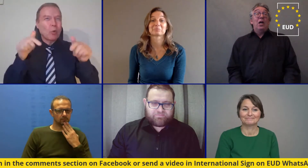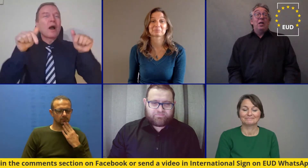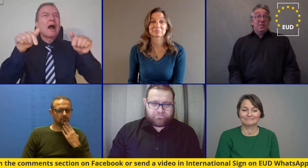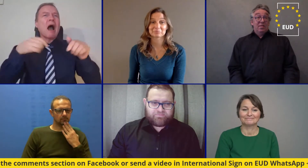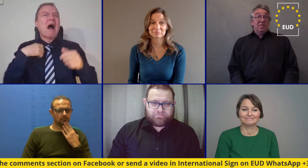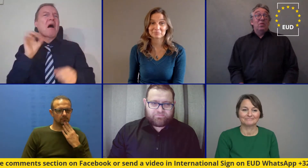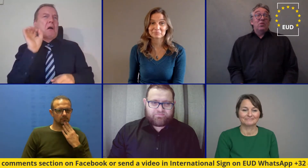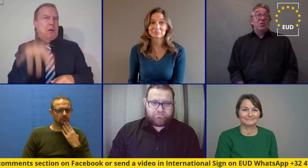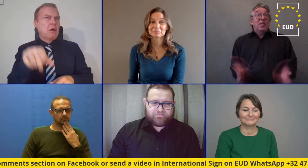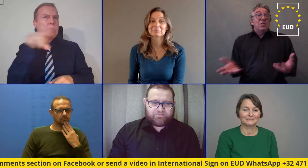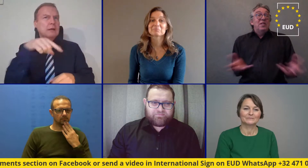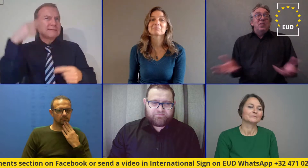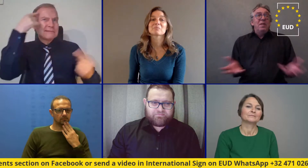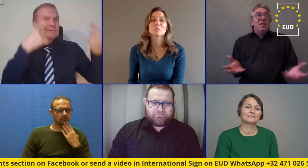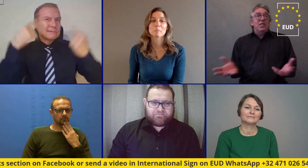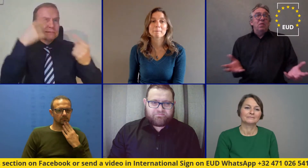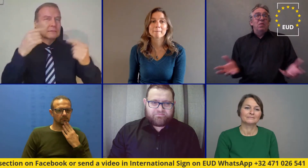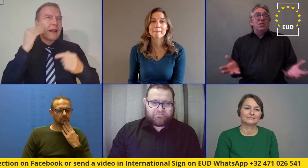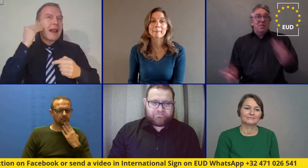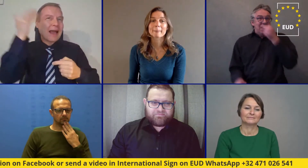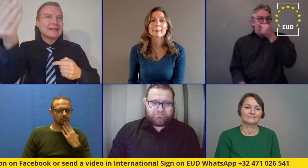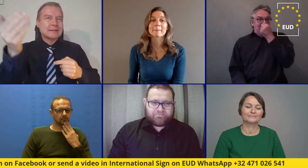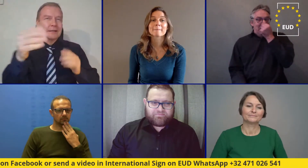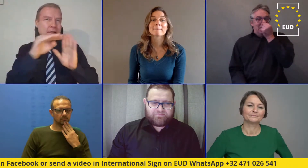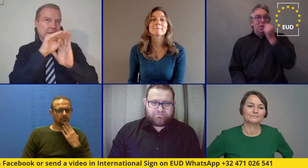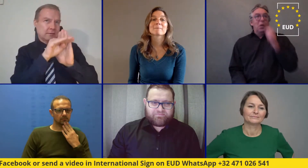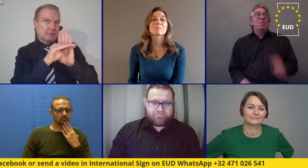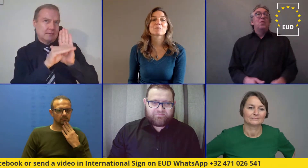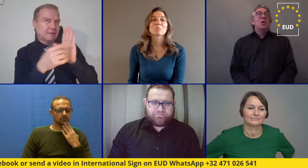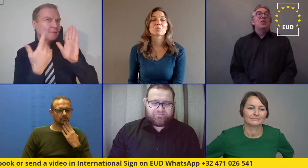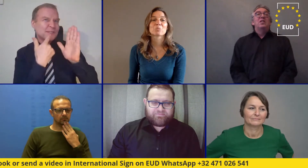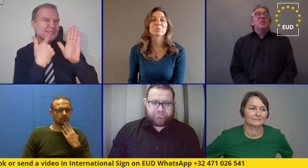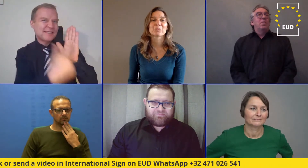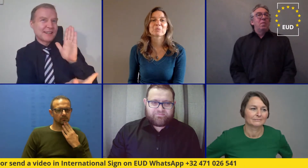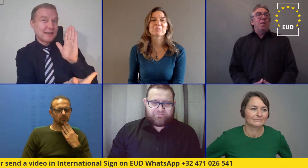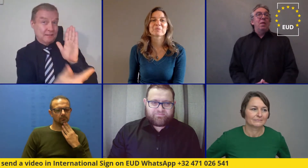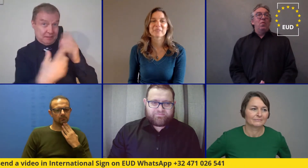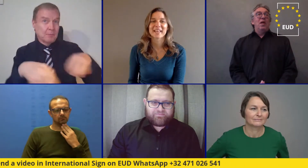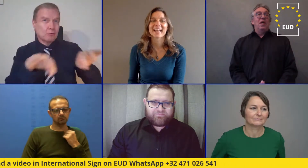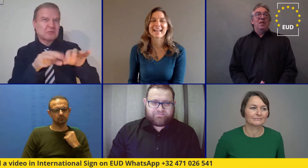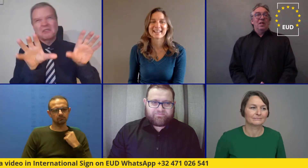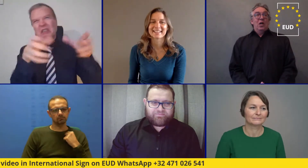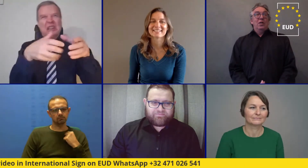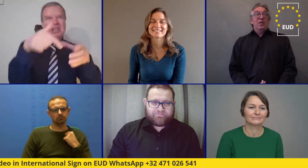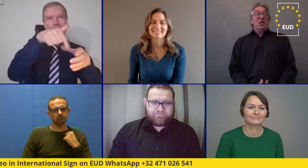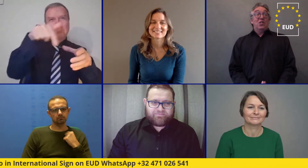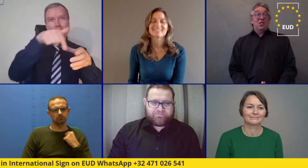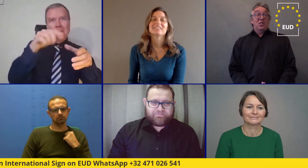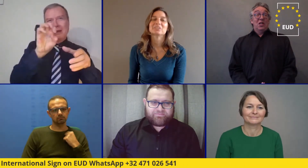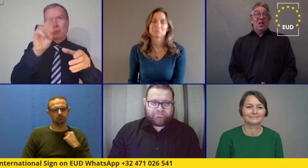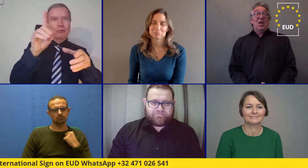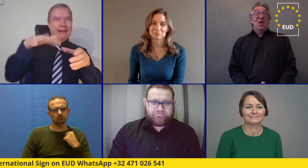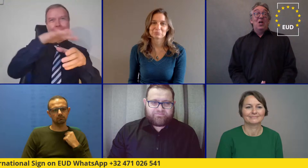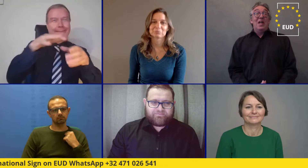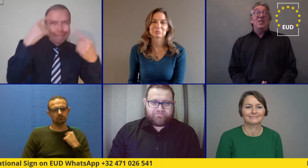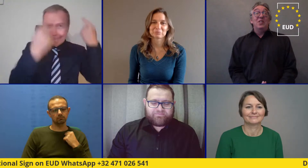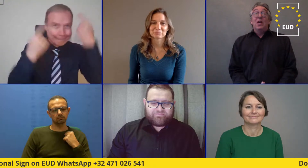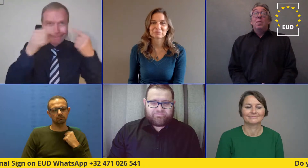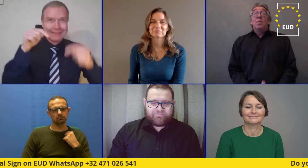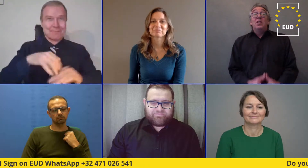and those skills need to be distinguished. This is something maybe we can discuss later, but this is